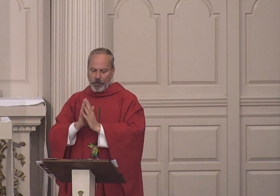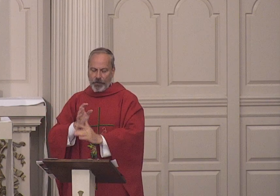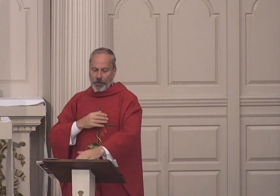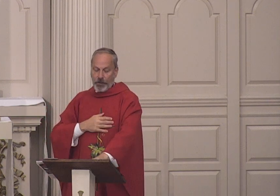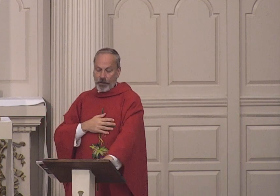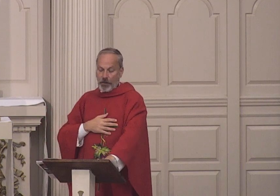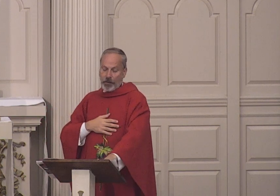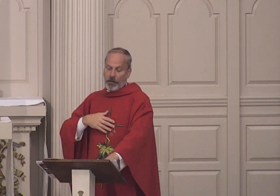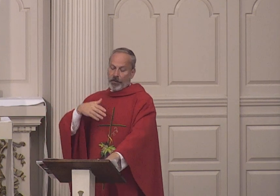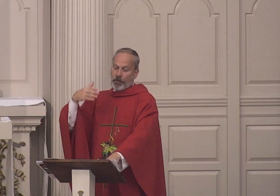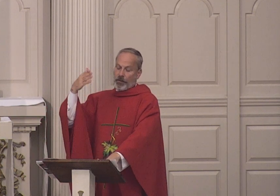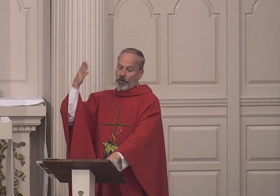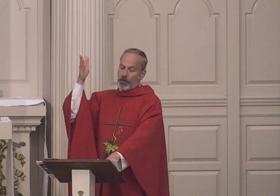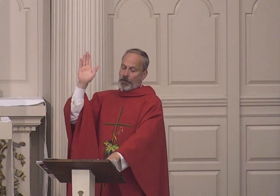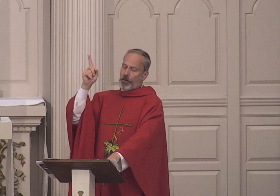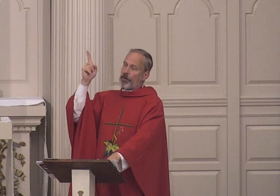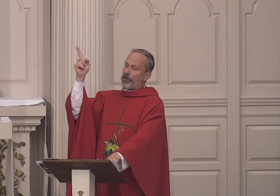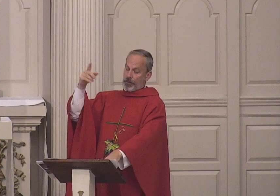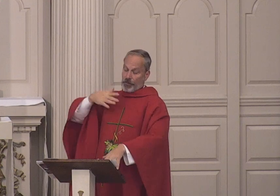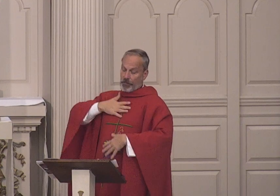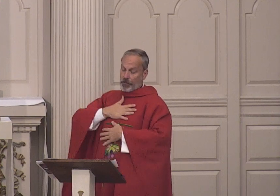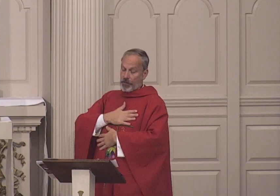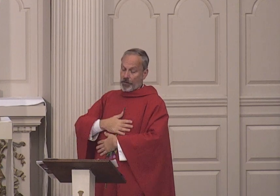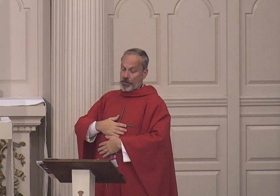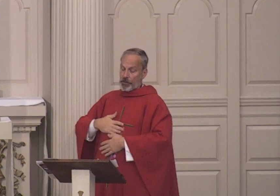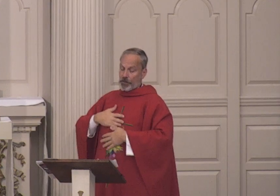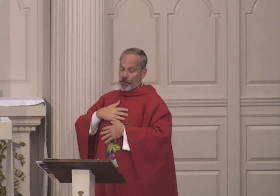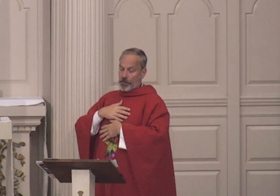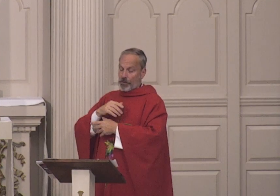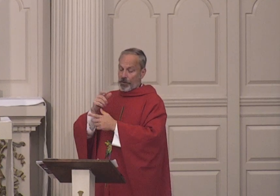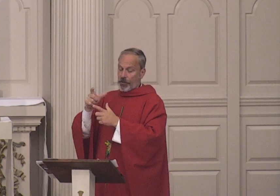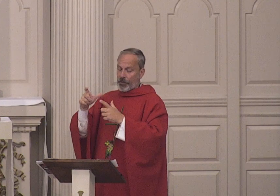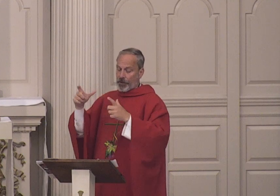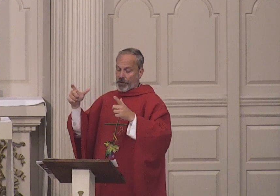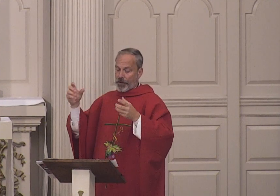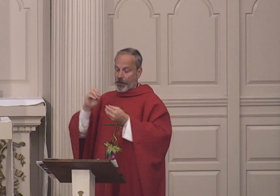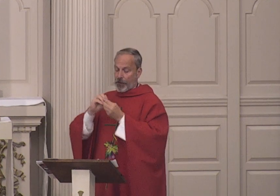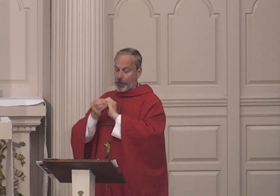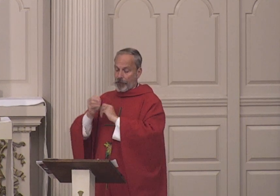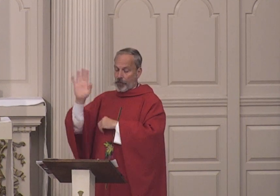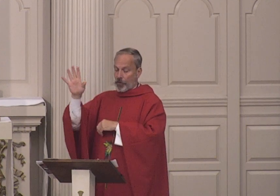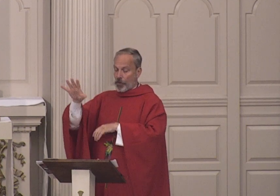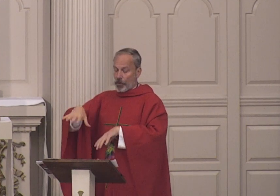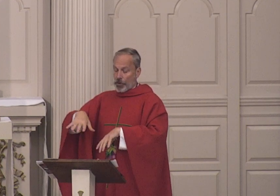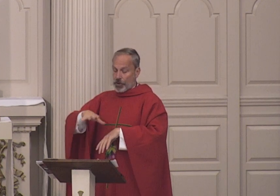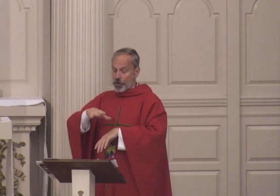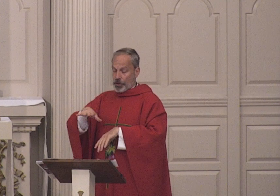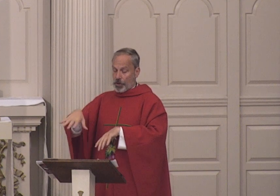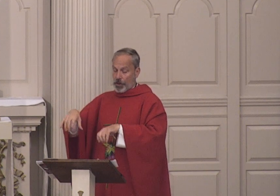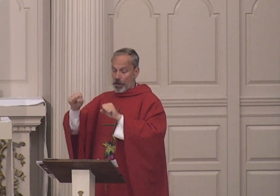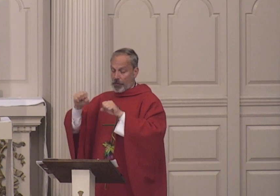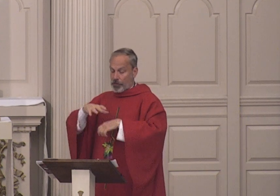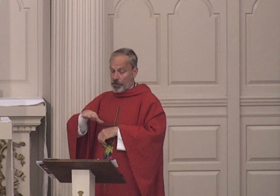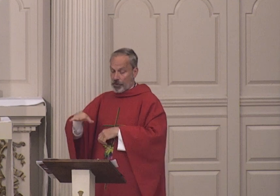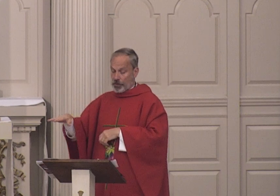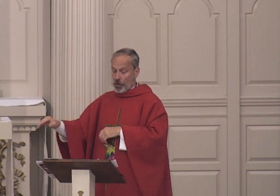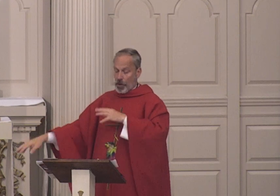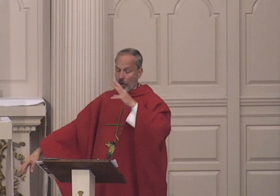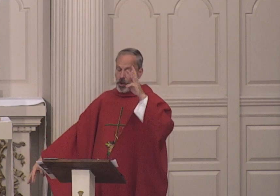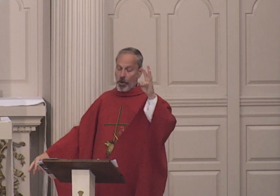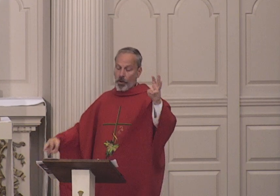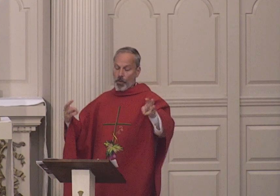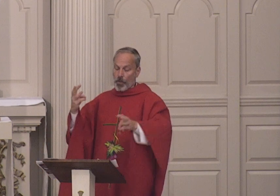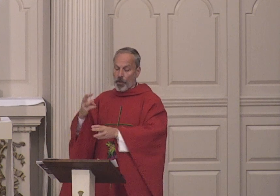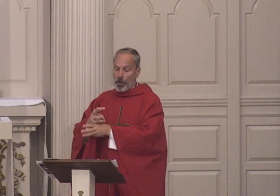Let us pray. O God, who have been pleased to increase your adopted children in all the